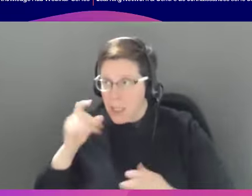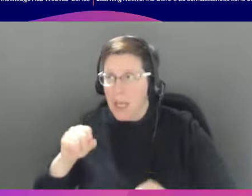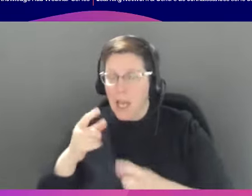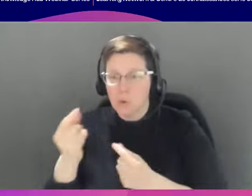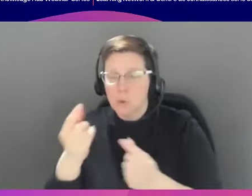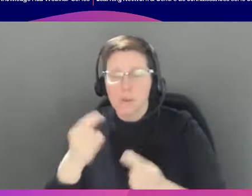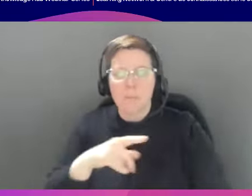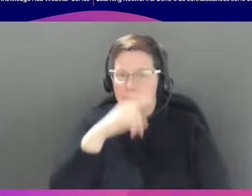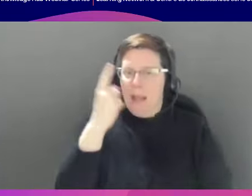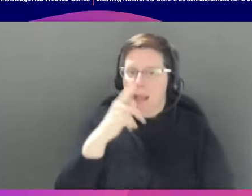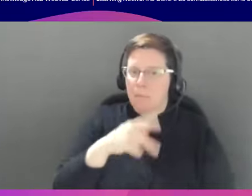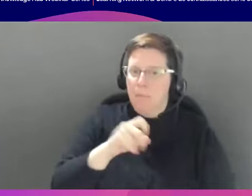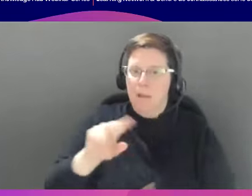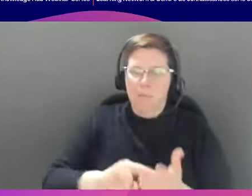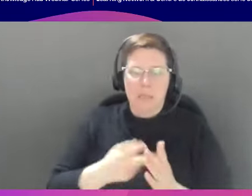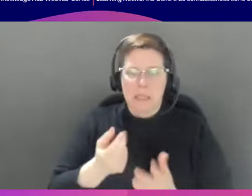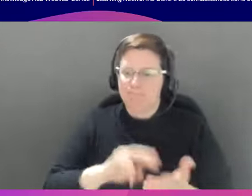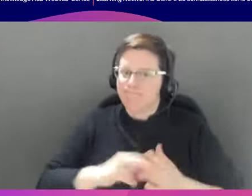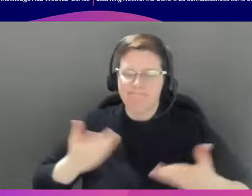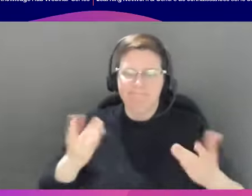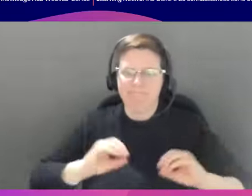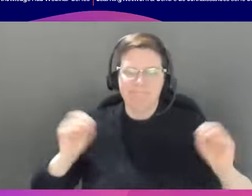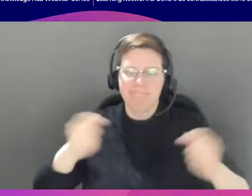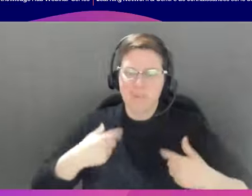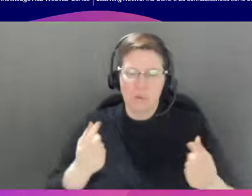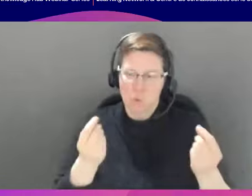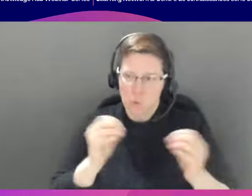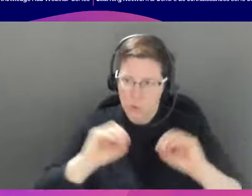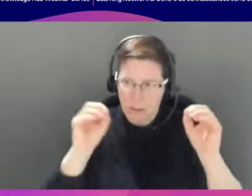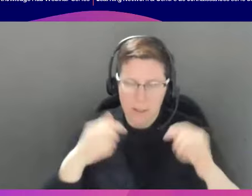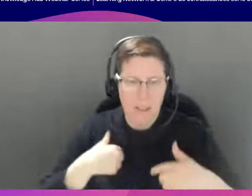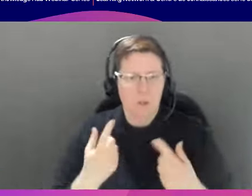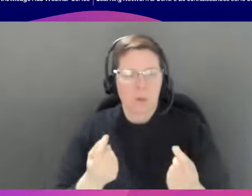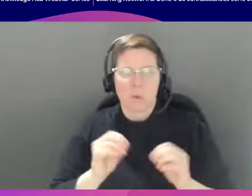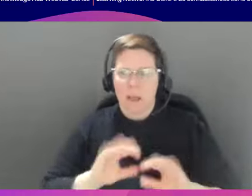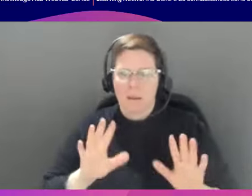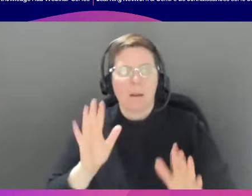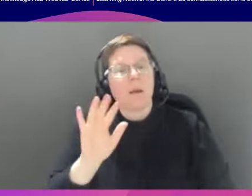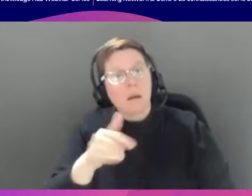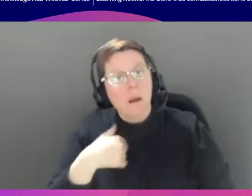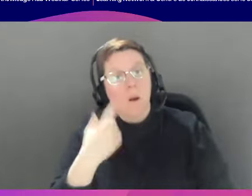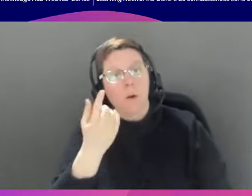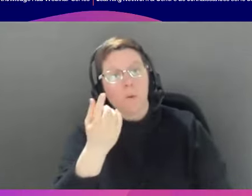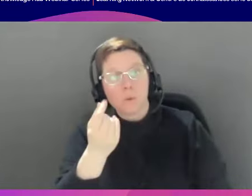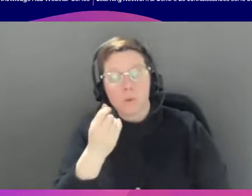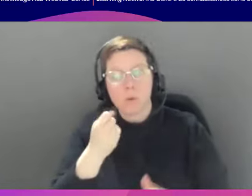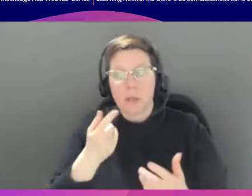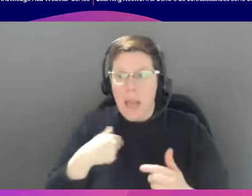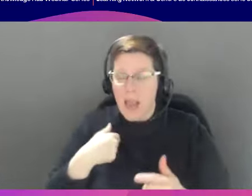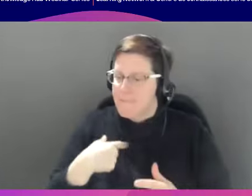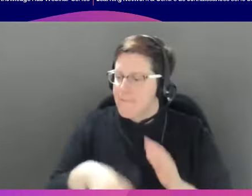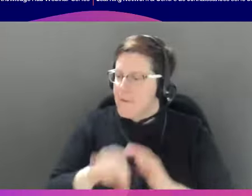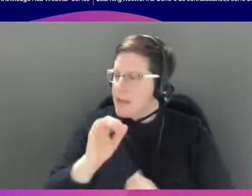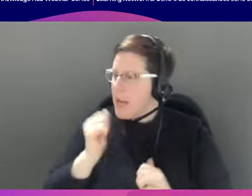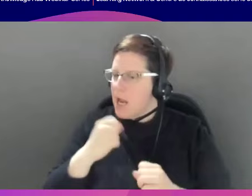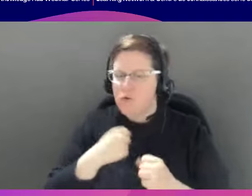pill is much more fatalistic and doomist, where incels see that there's no way out, and the only way forward is to find retribution against